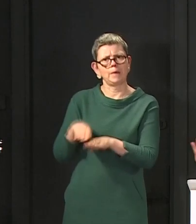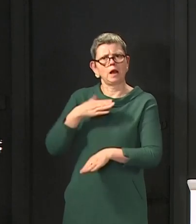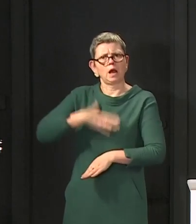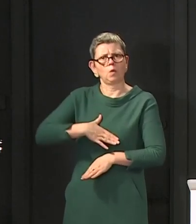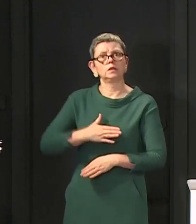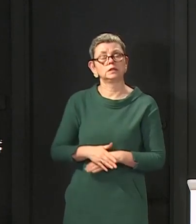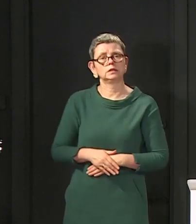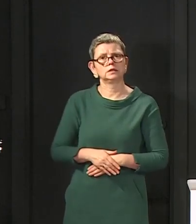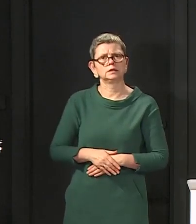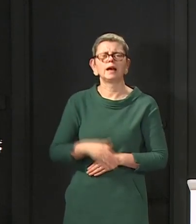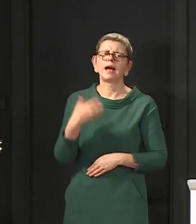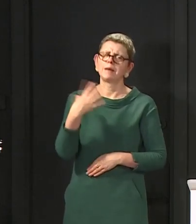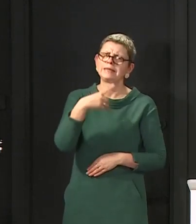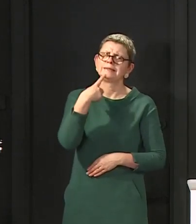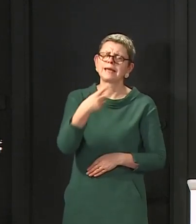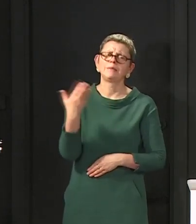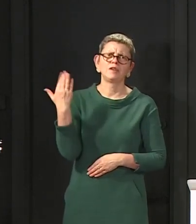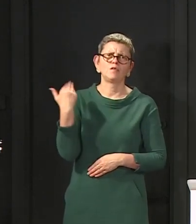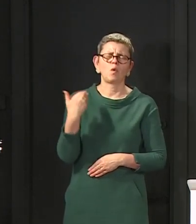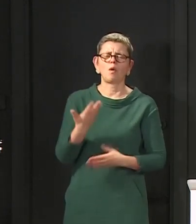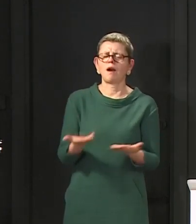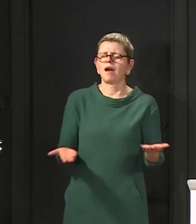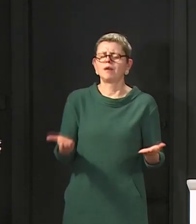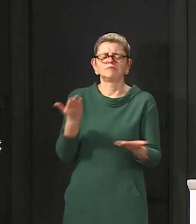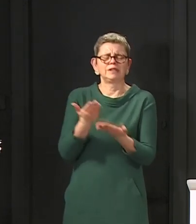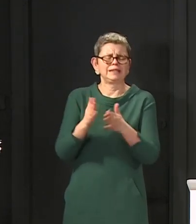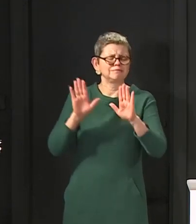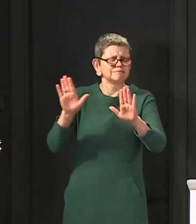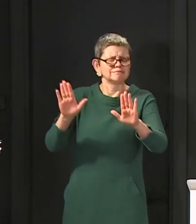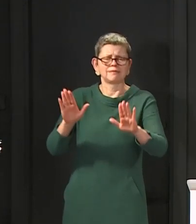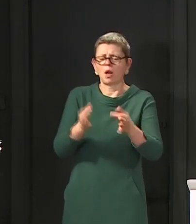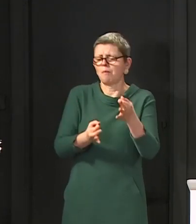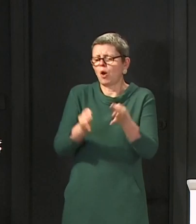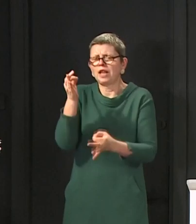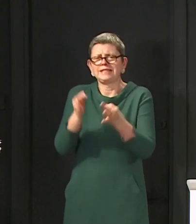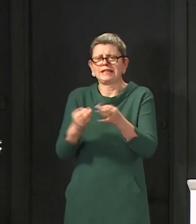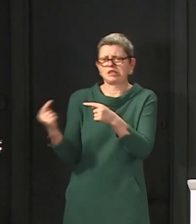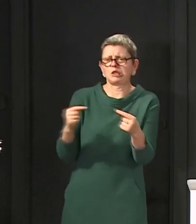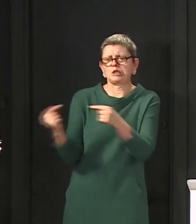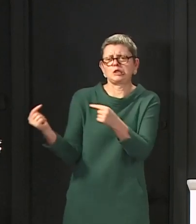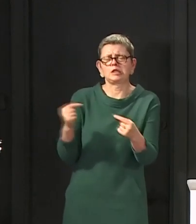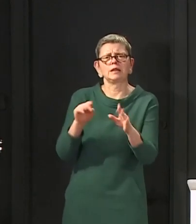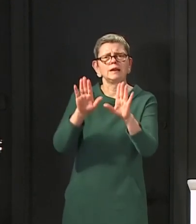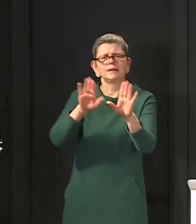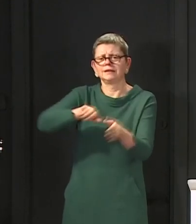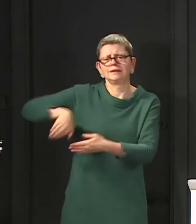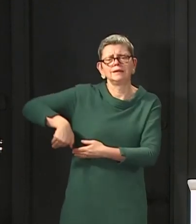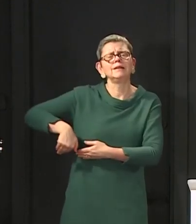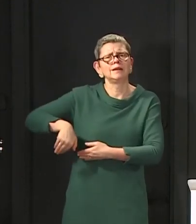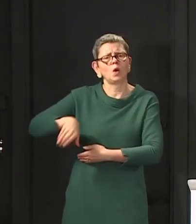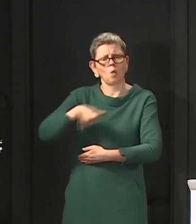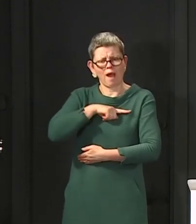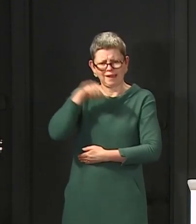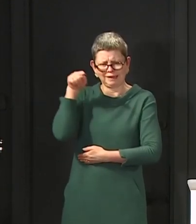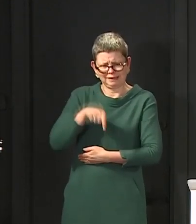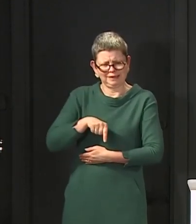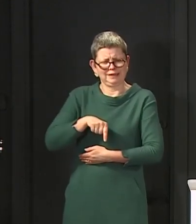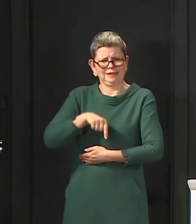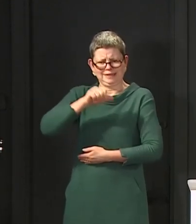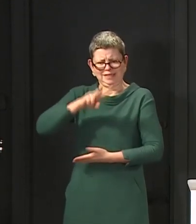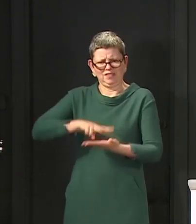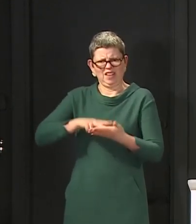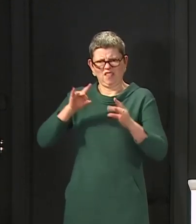as I have done so many times before, I have no interest whatsoever in politics when it comes to tackling this virus. It is